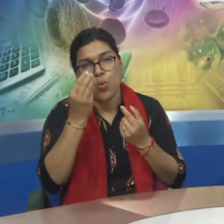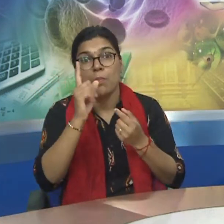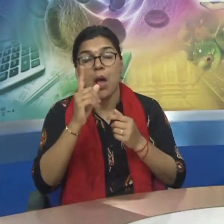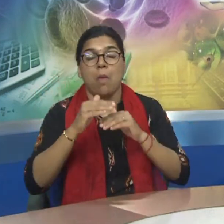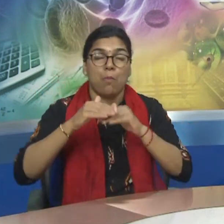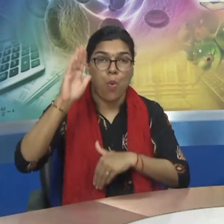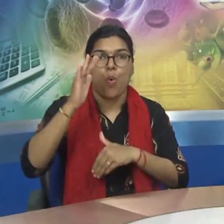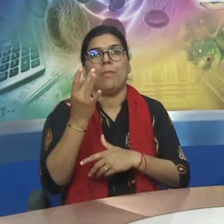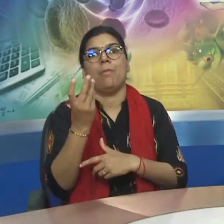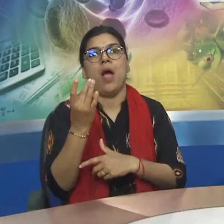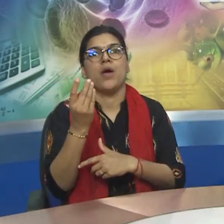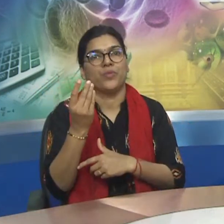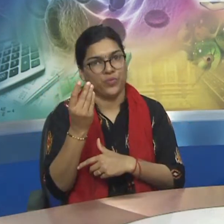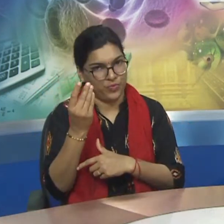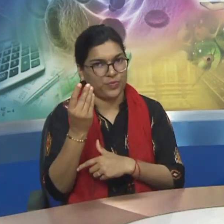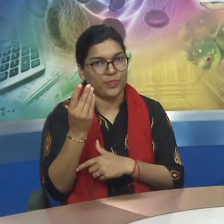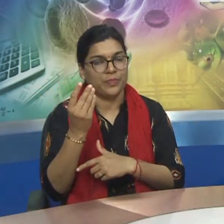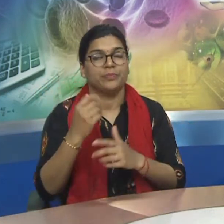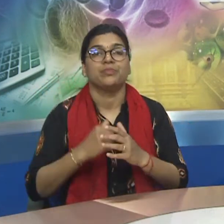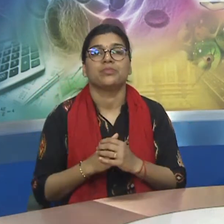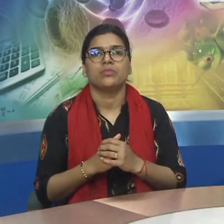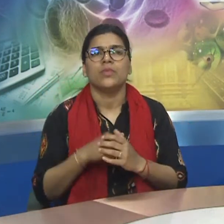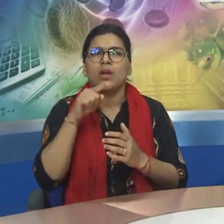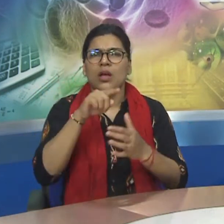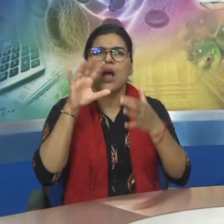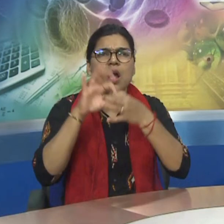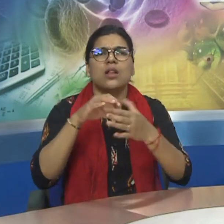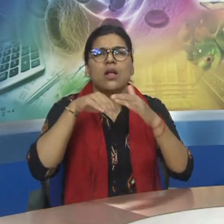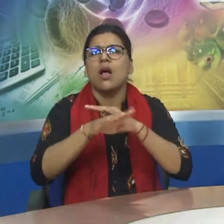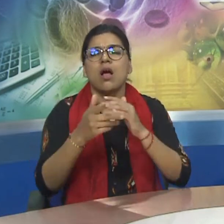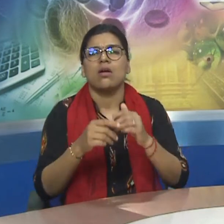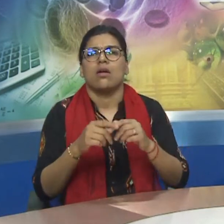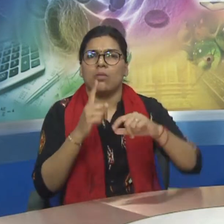use spreadsheet in various areas.